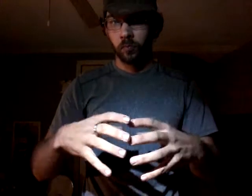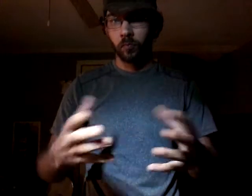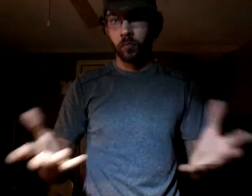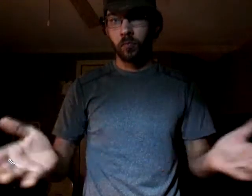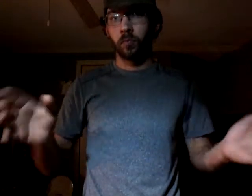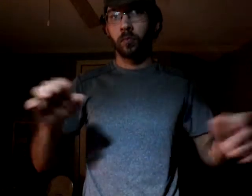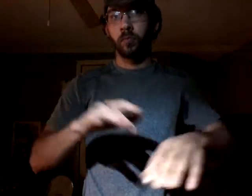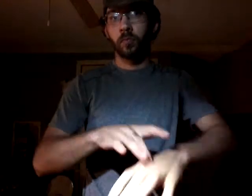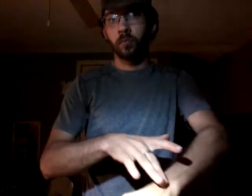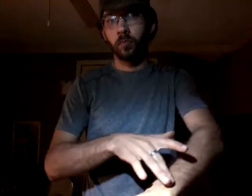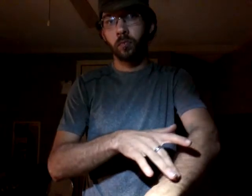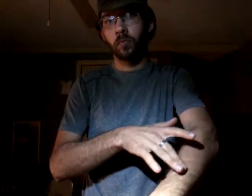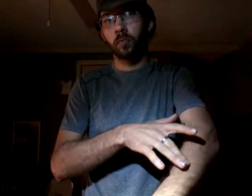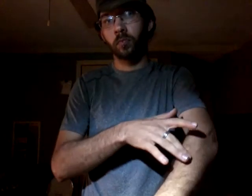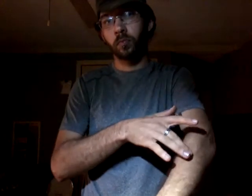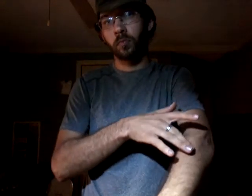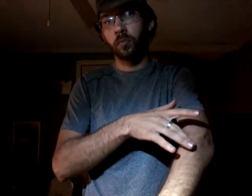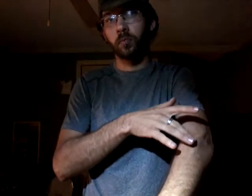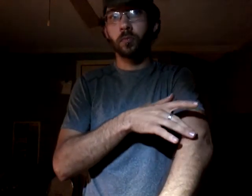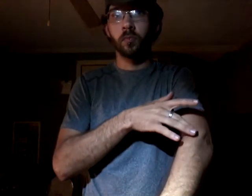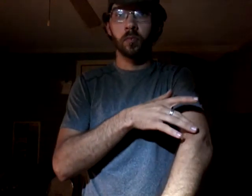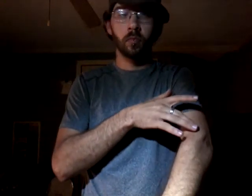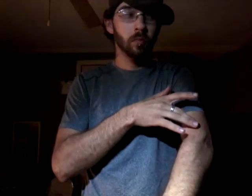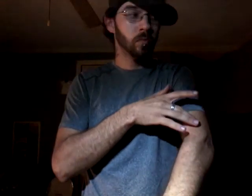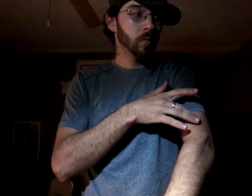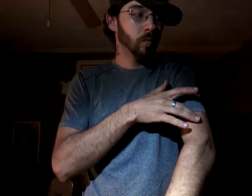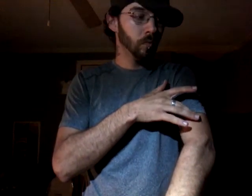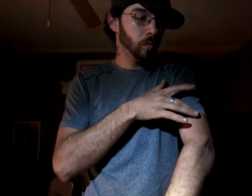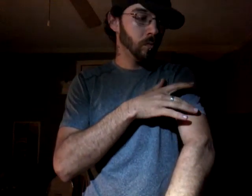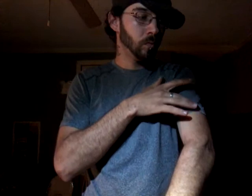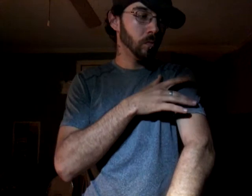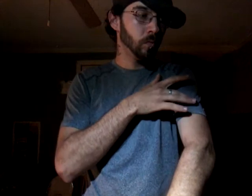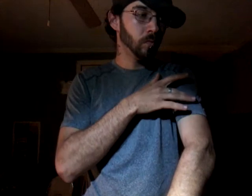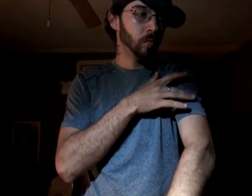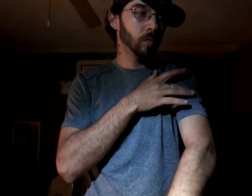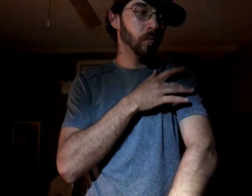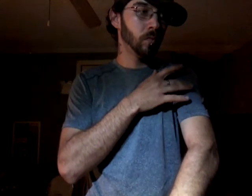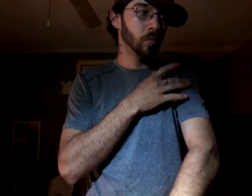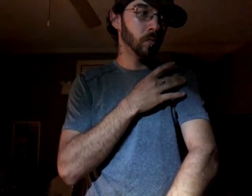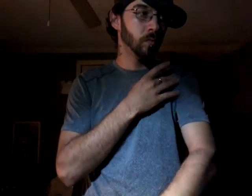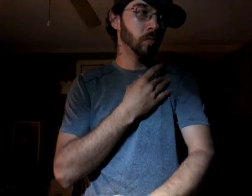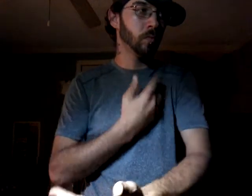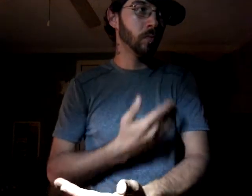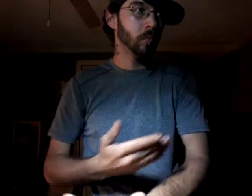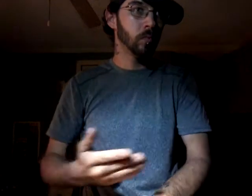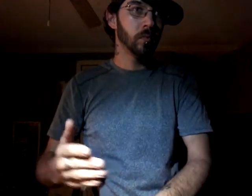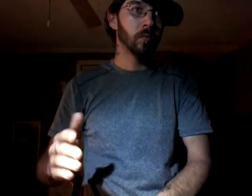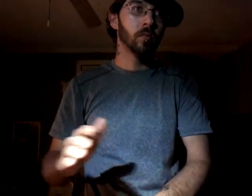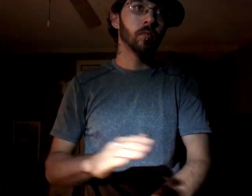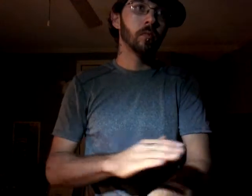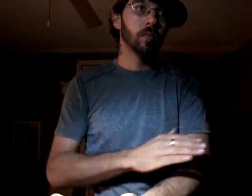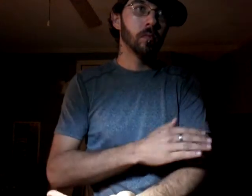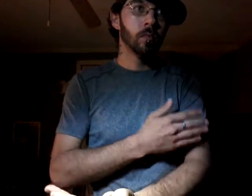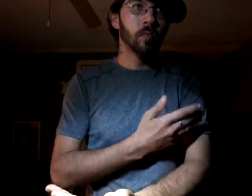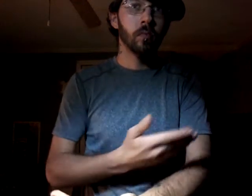you I love you I can you But